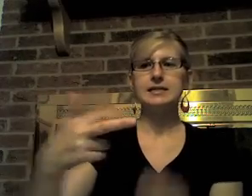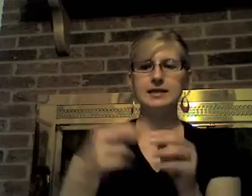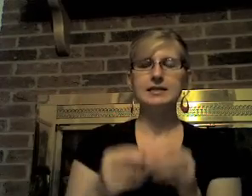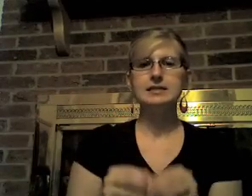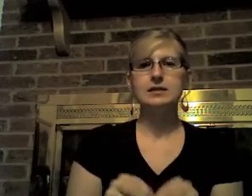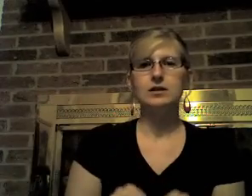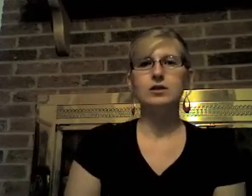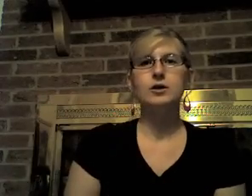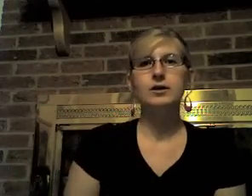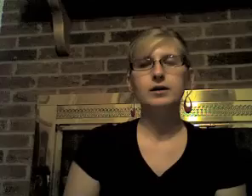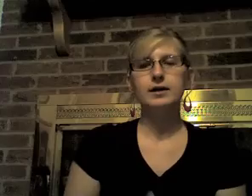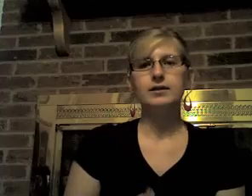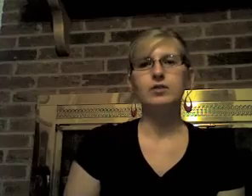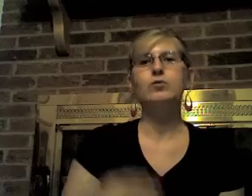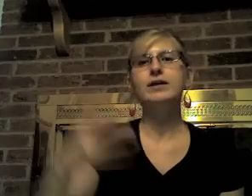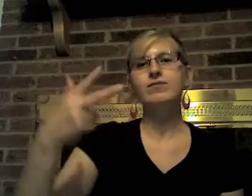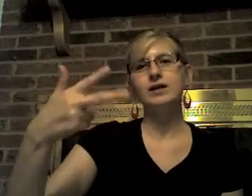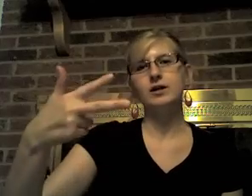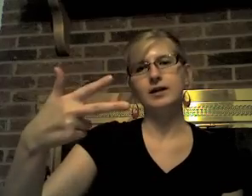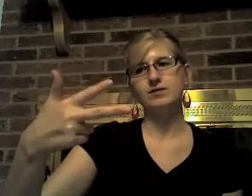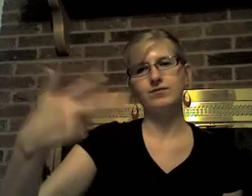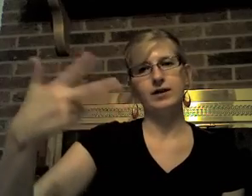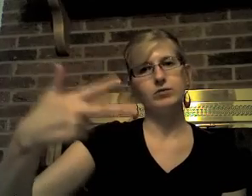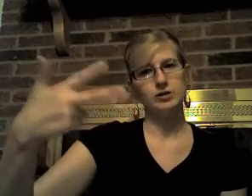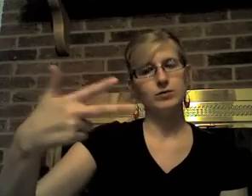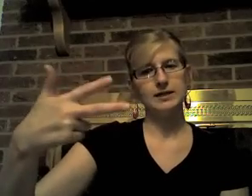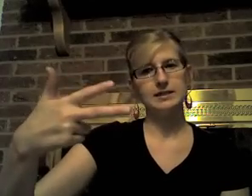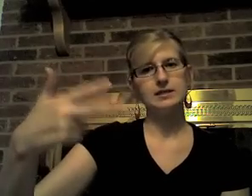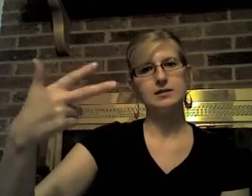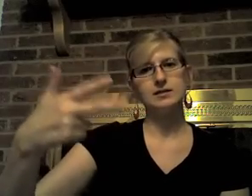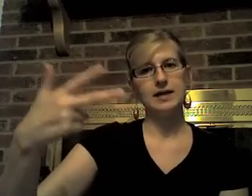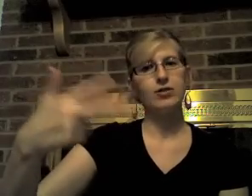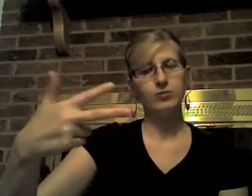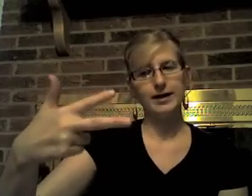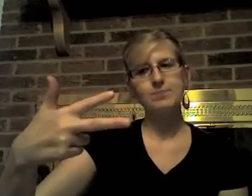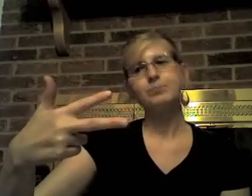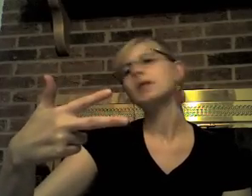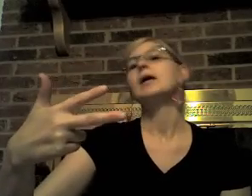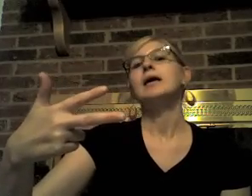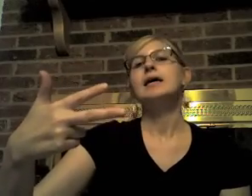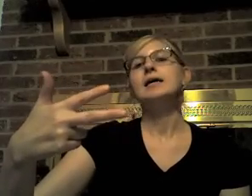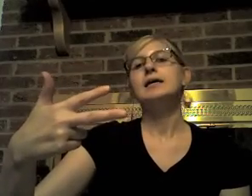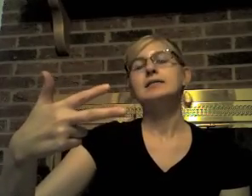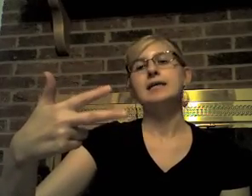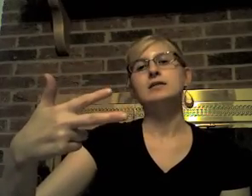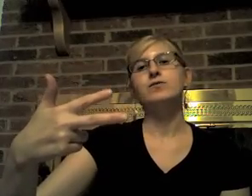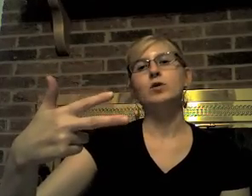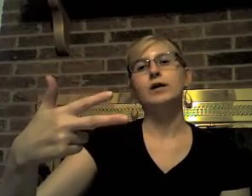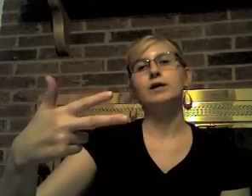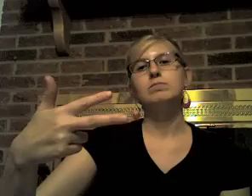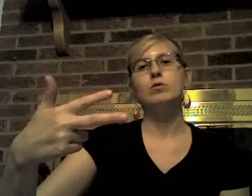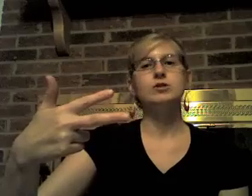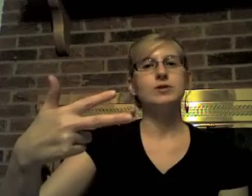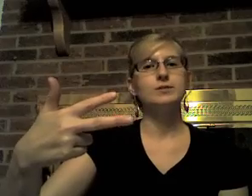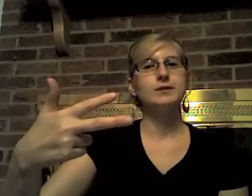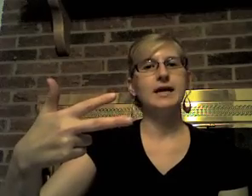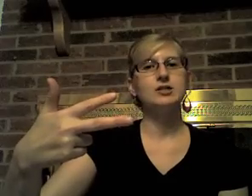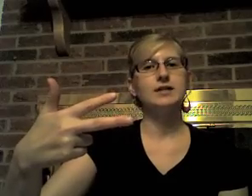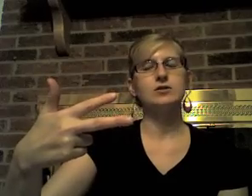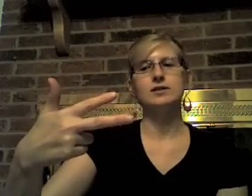the 3-finger classifier, which is what this is, CL3, stands for modes of transportation. So this can